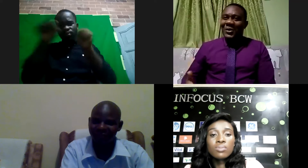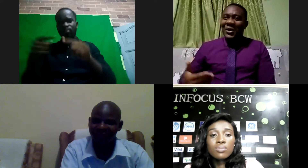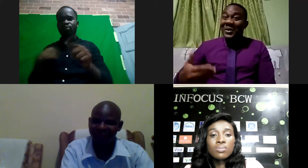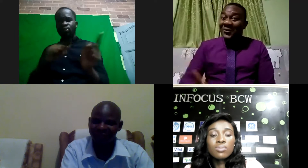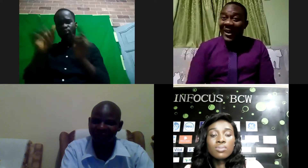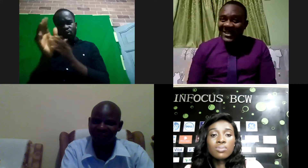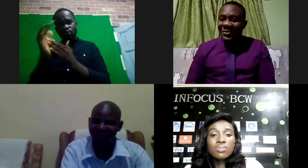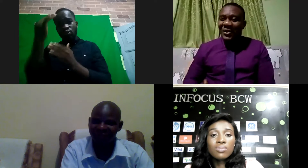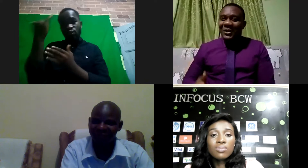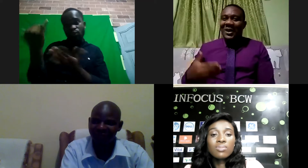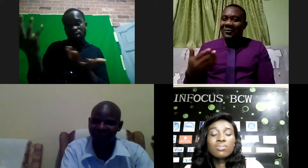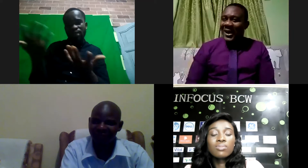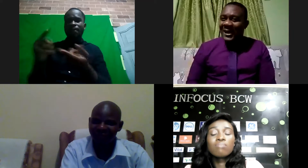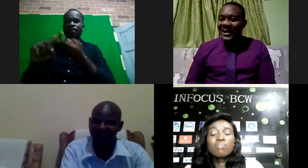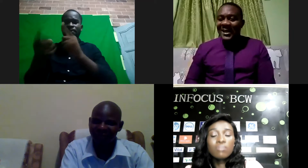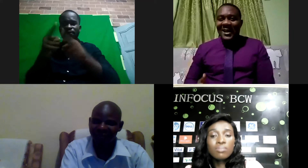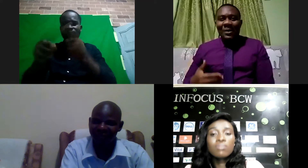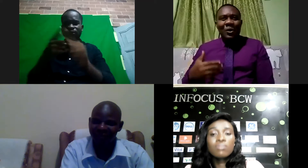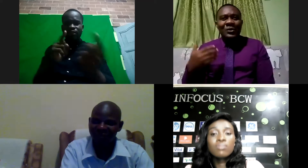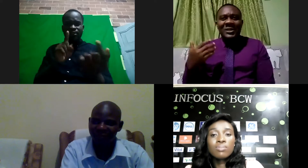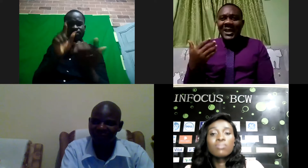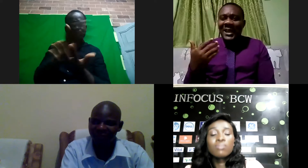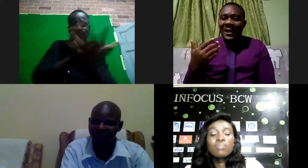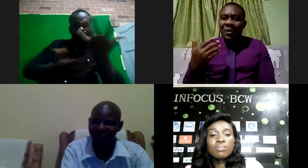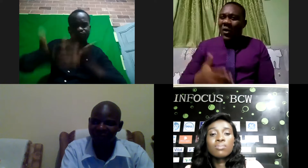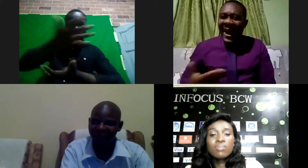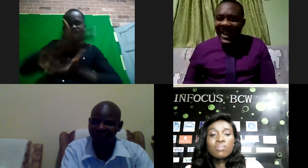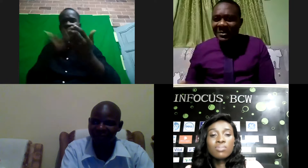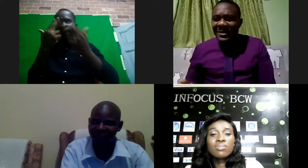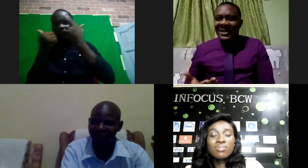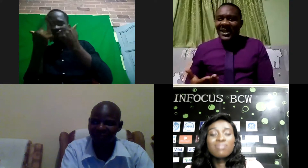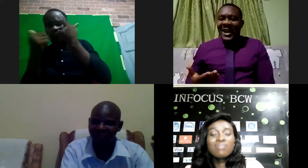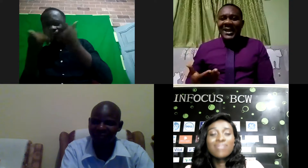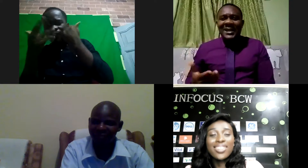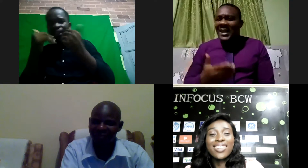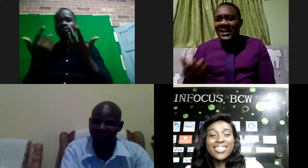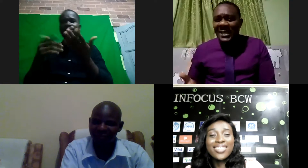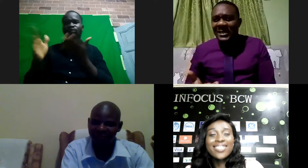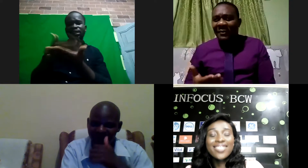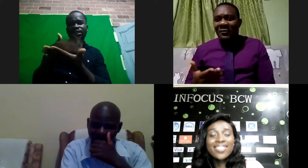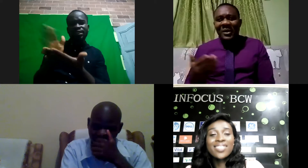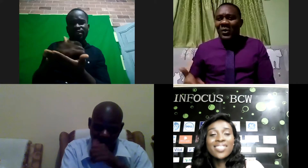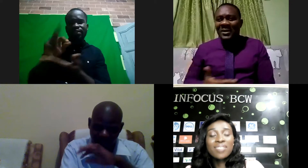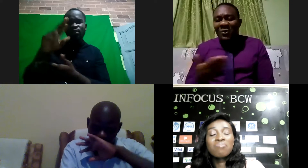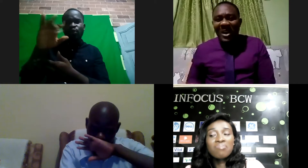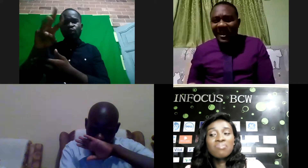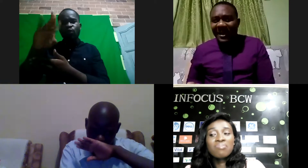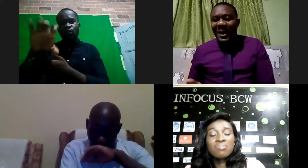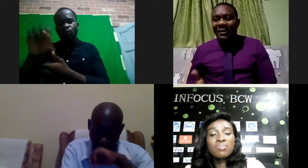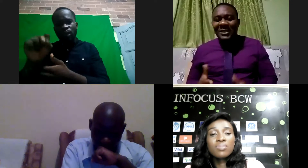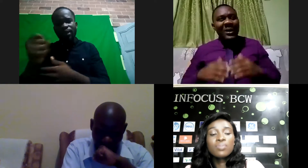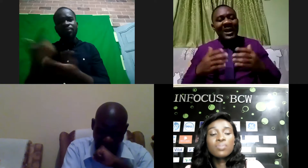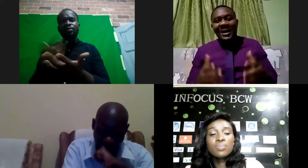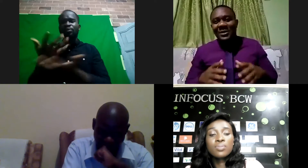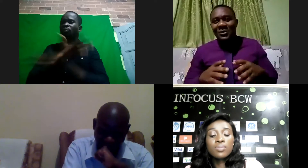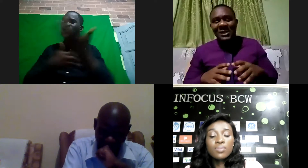because we're going to meet friends, we're going to have fun, we're going to say rhymes, and these things have been with us forever. But